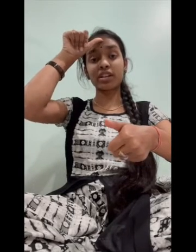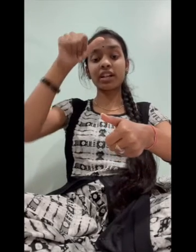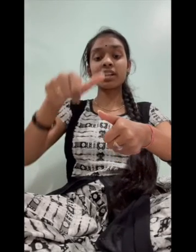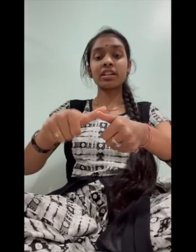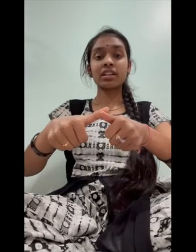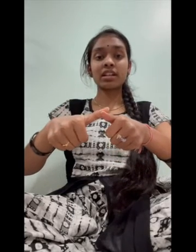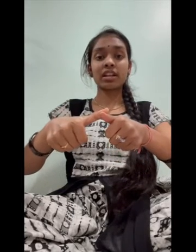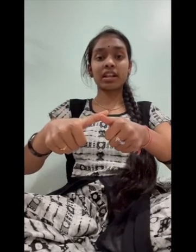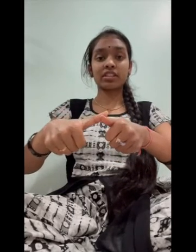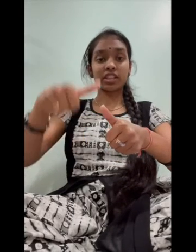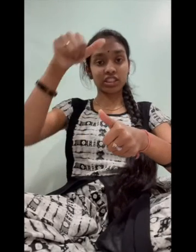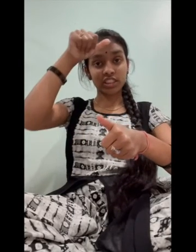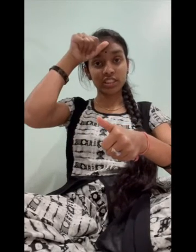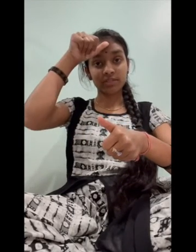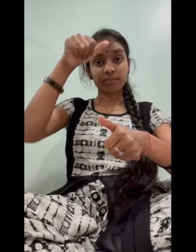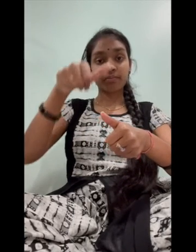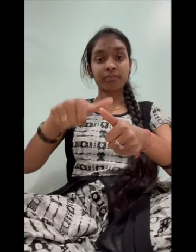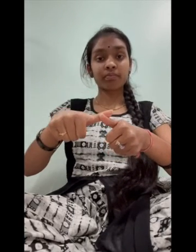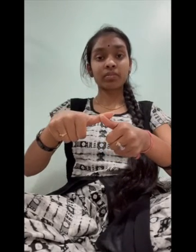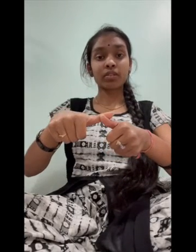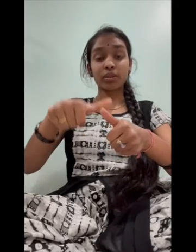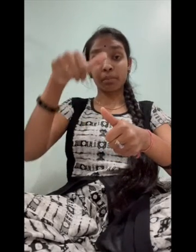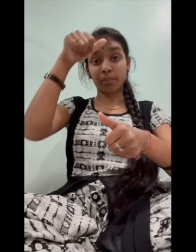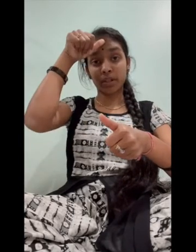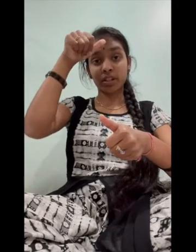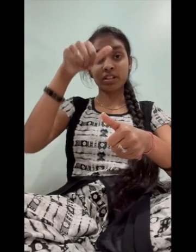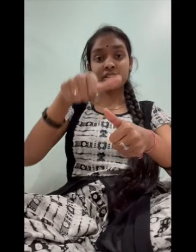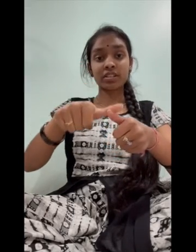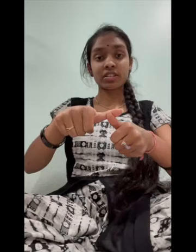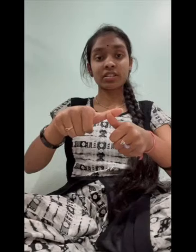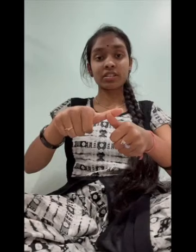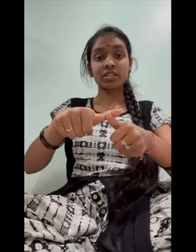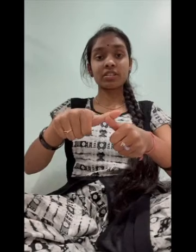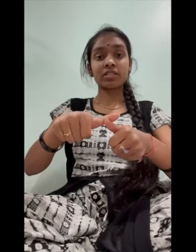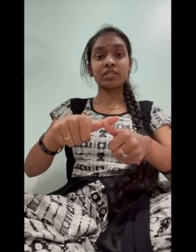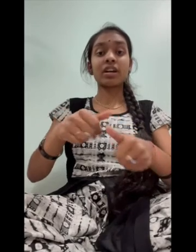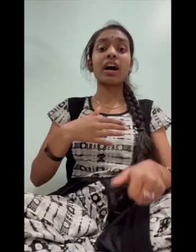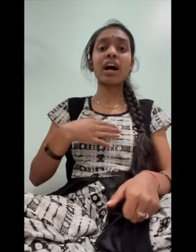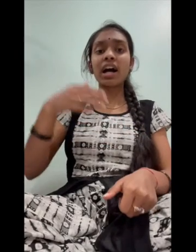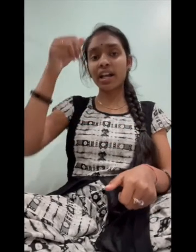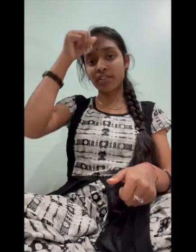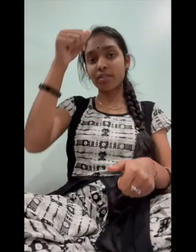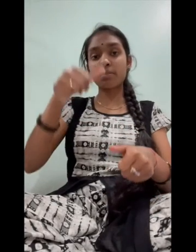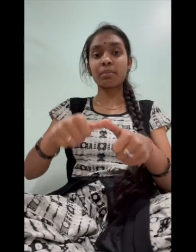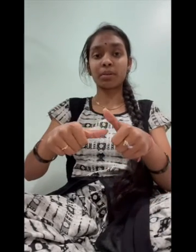forehead and touches. Remember. I remember.